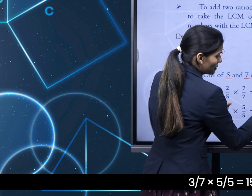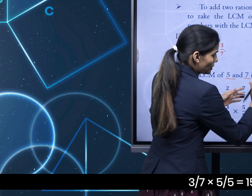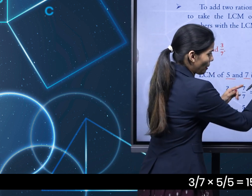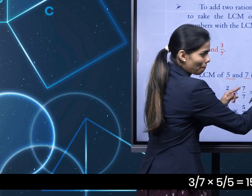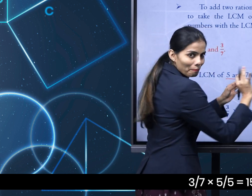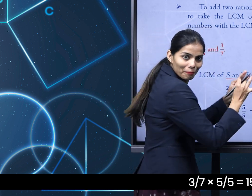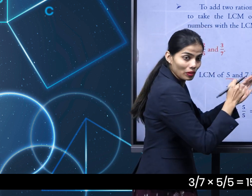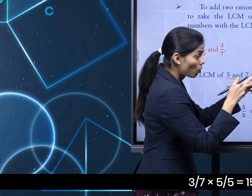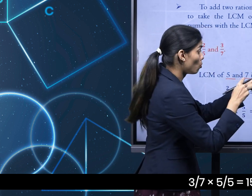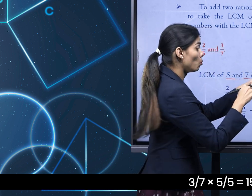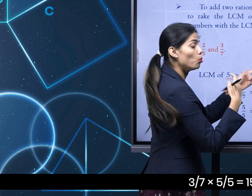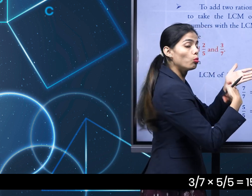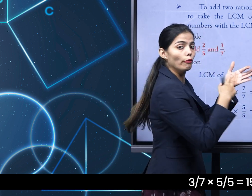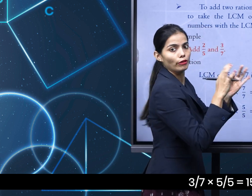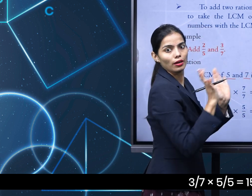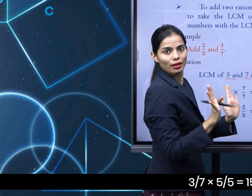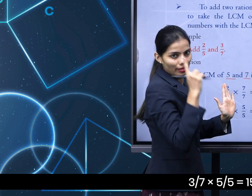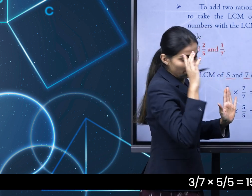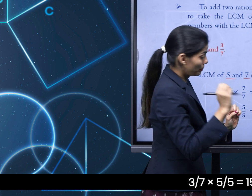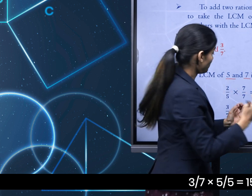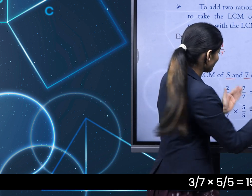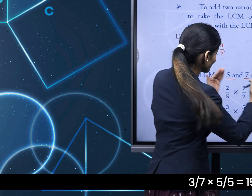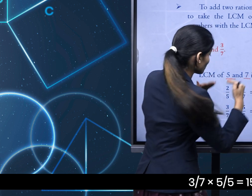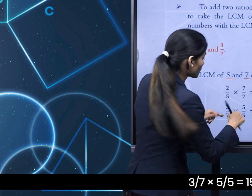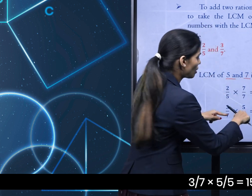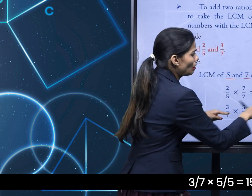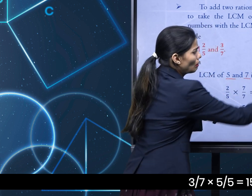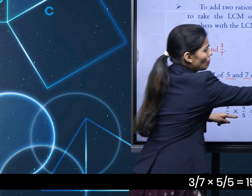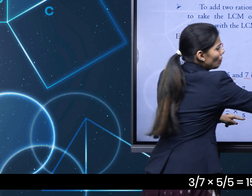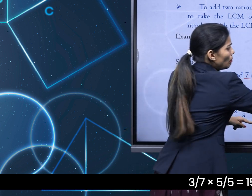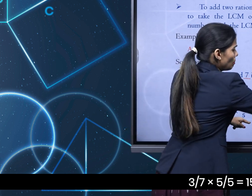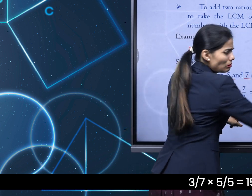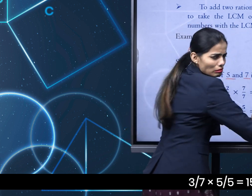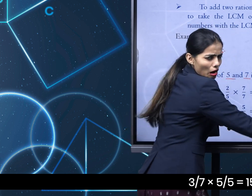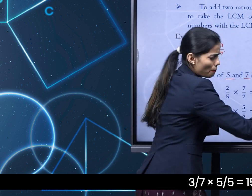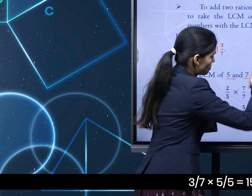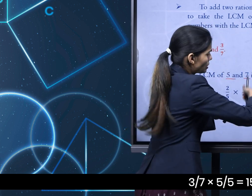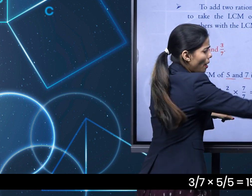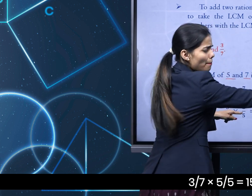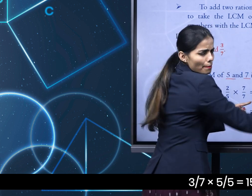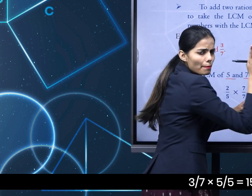3 by 7 into 5 by 5 is equal to 15 by 35.